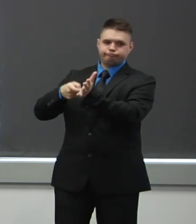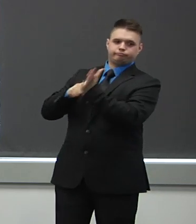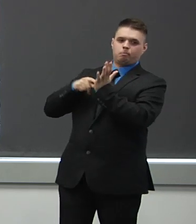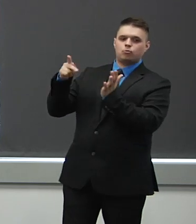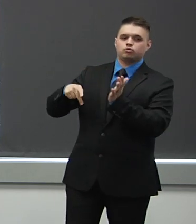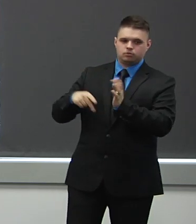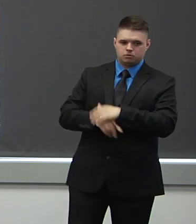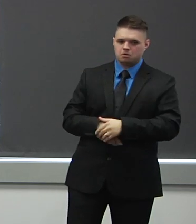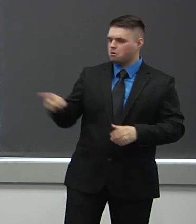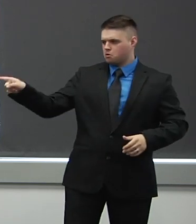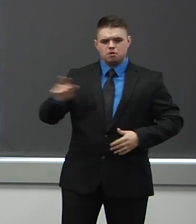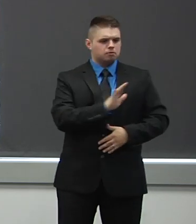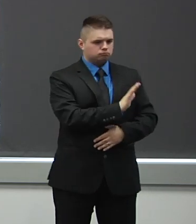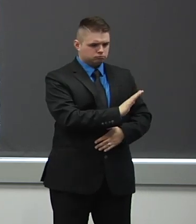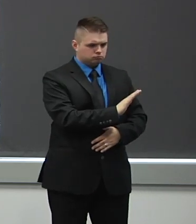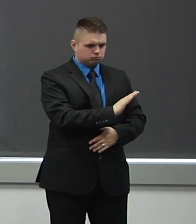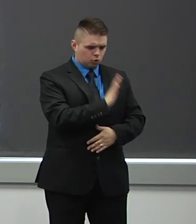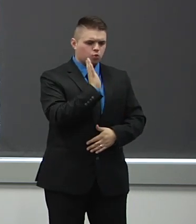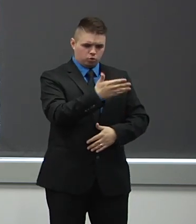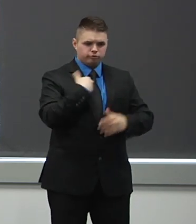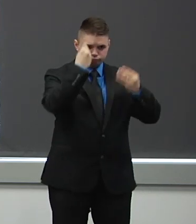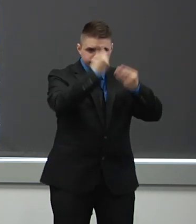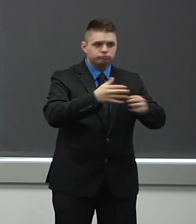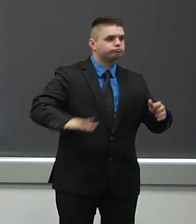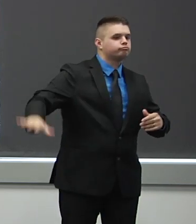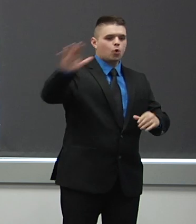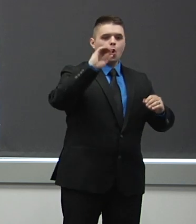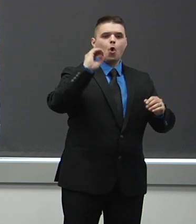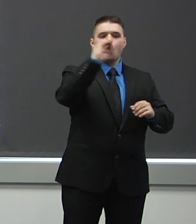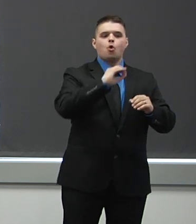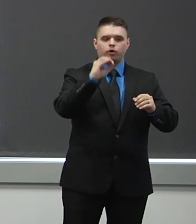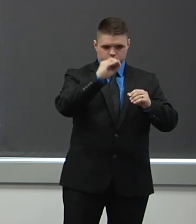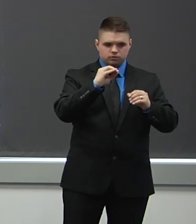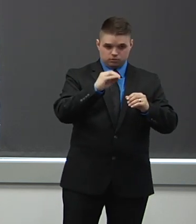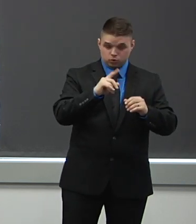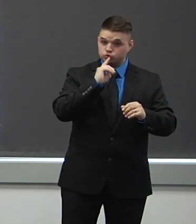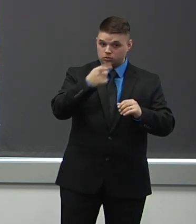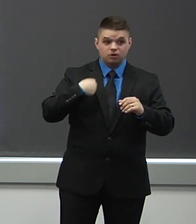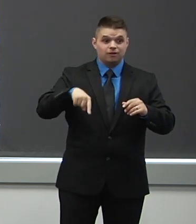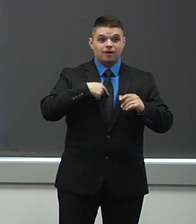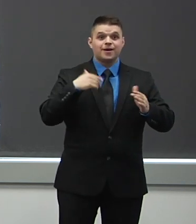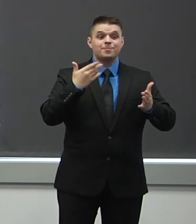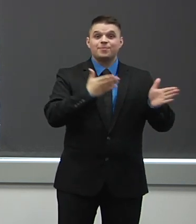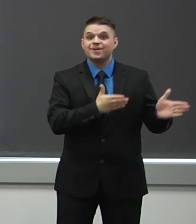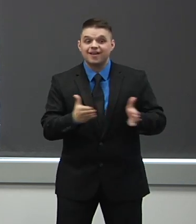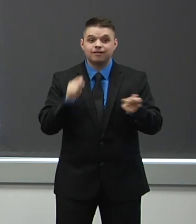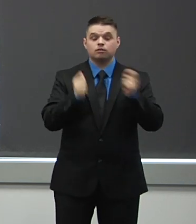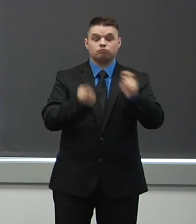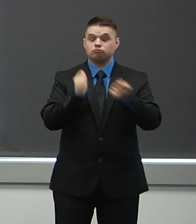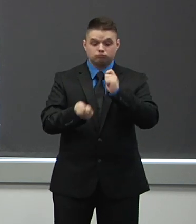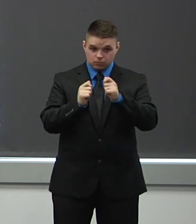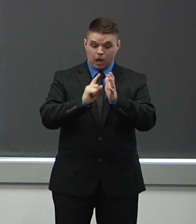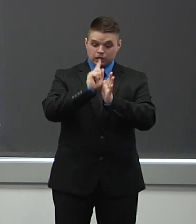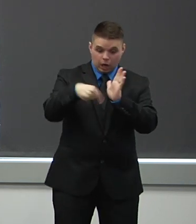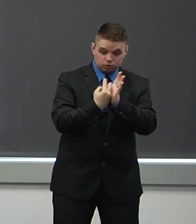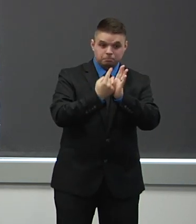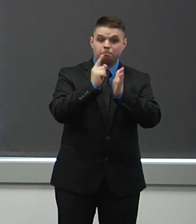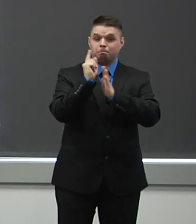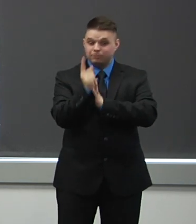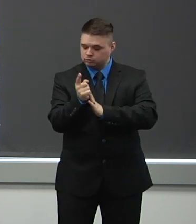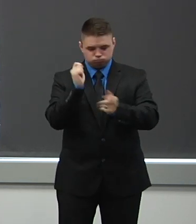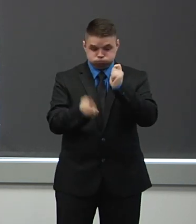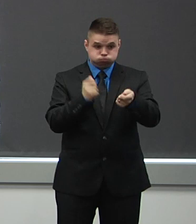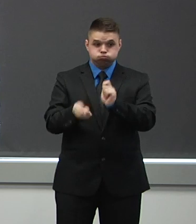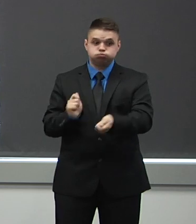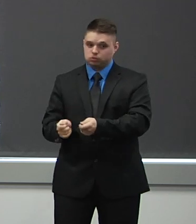Oregonians is things are rapidly evolving, minute by minute, hour by hour, day by day, and we're providing as much information as